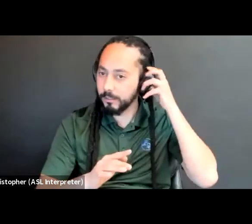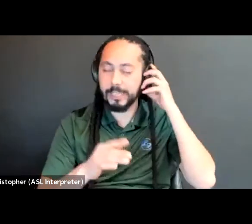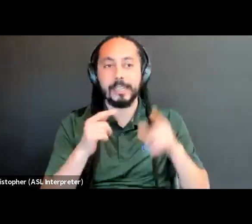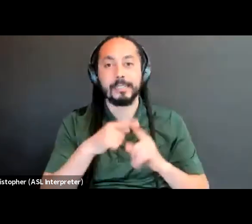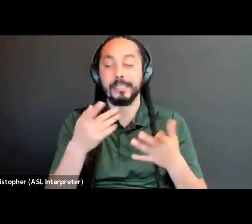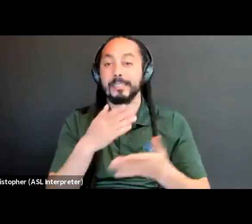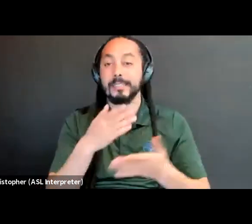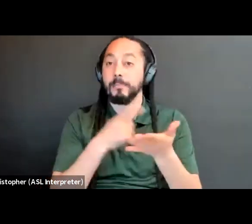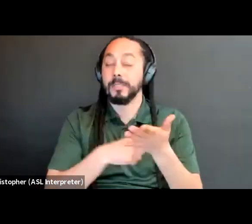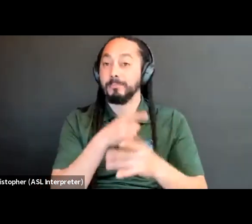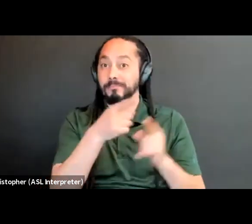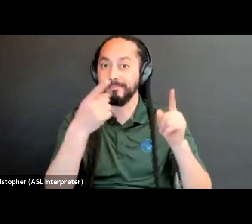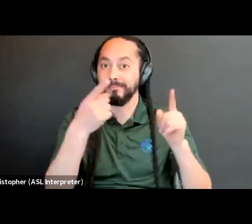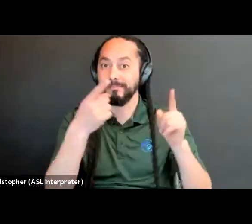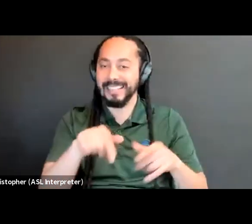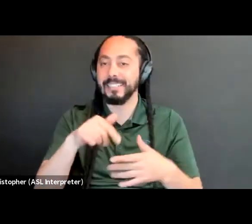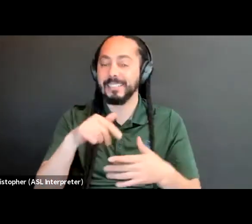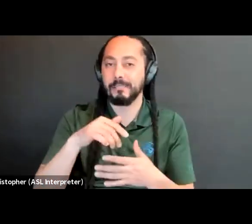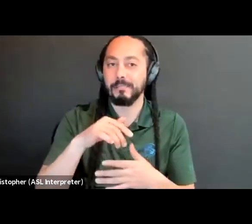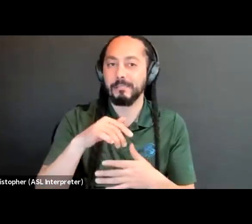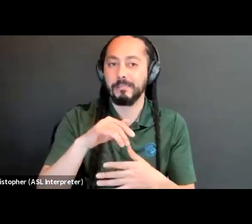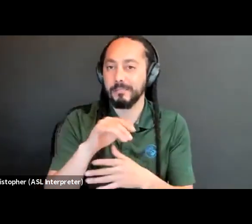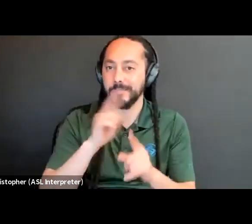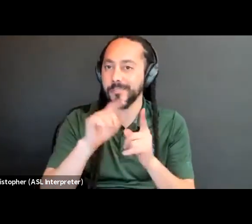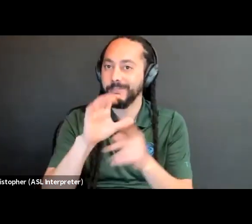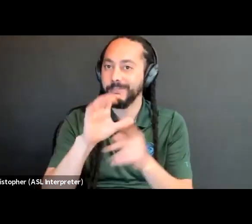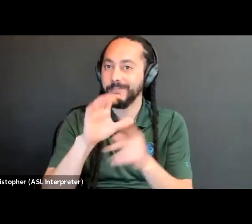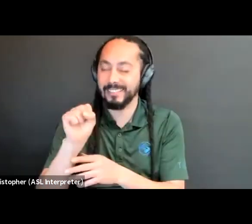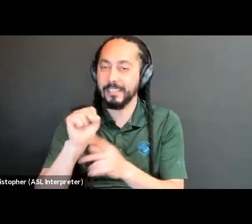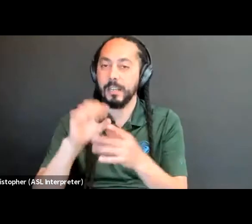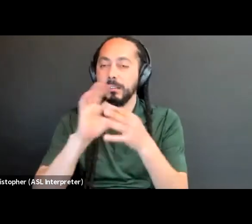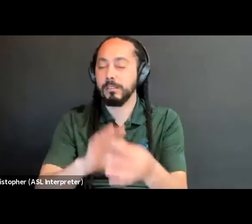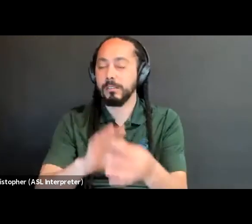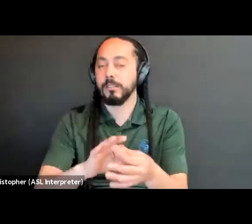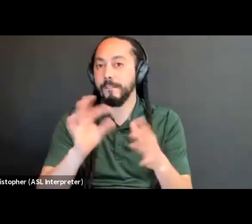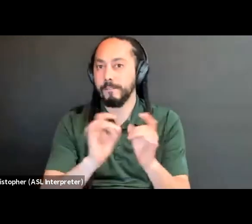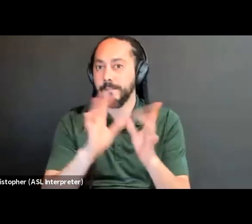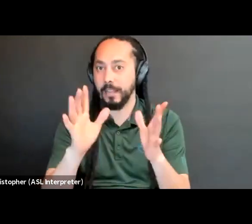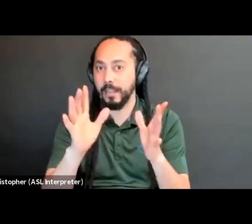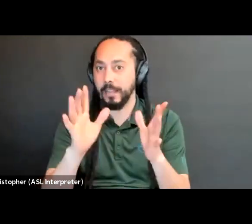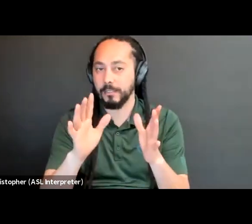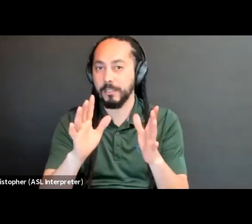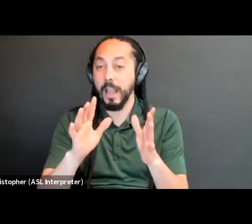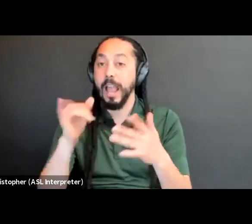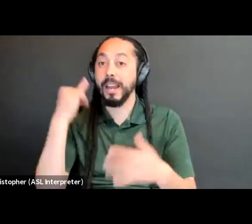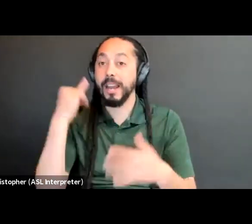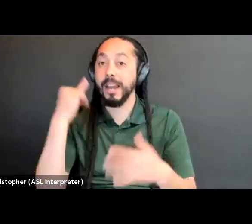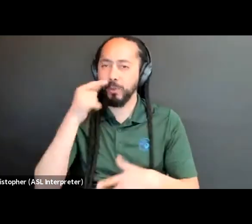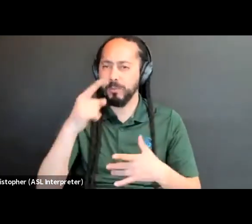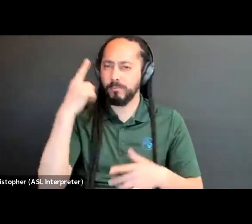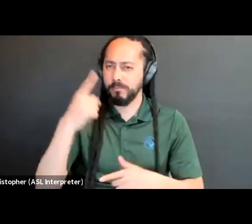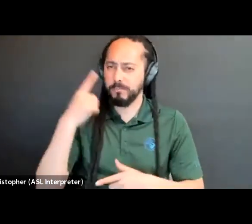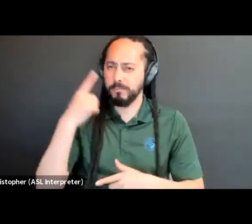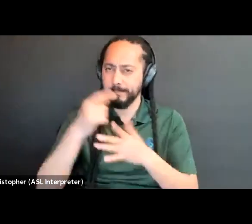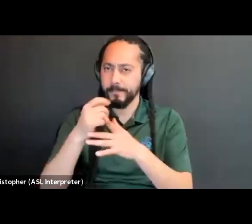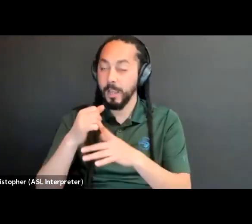related to domestic violence, and how the SAFER approach can help you unpack the connection, if any, between abuse